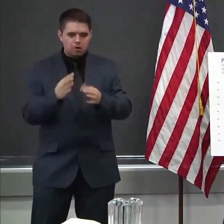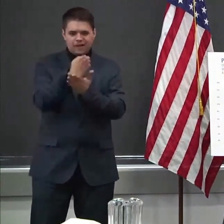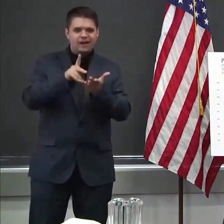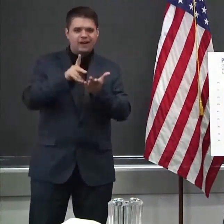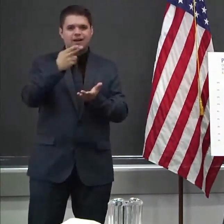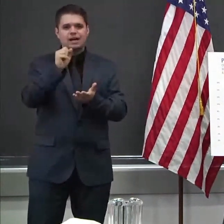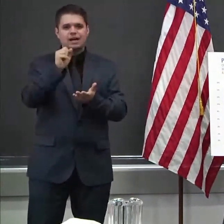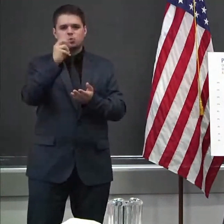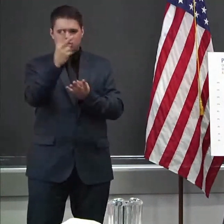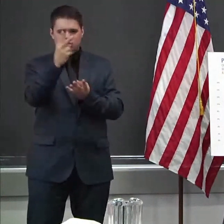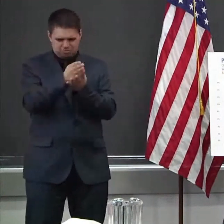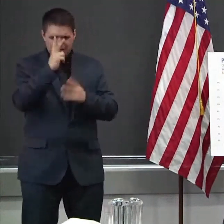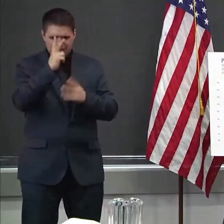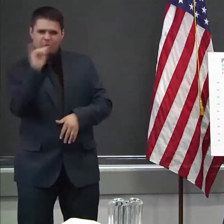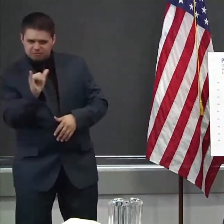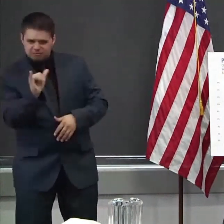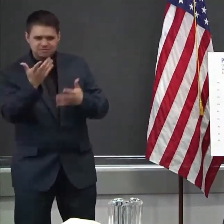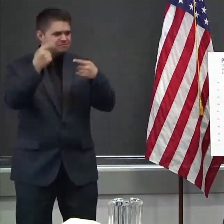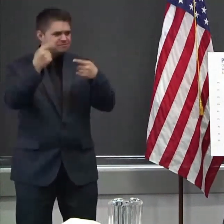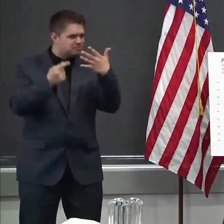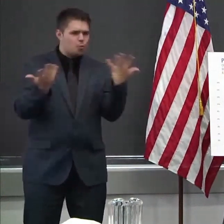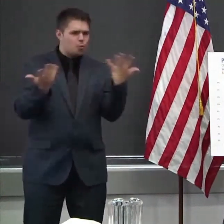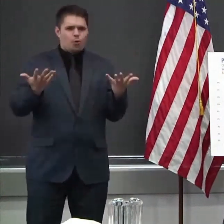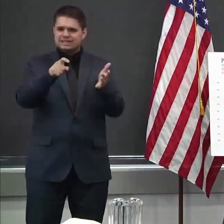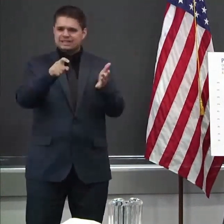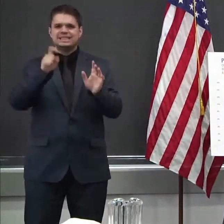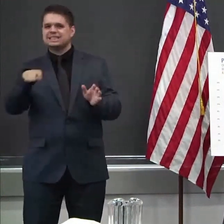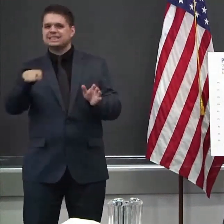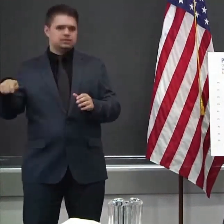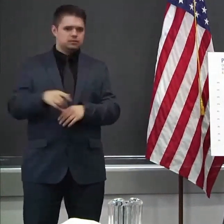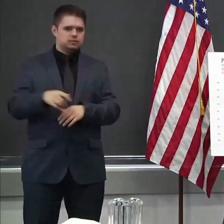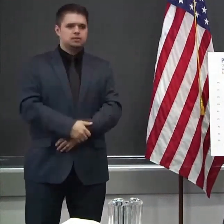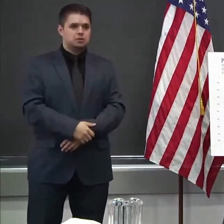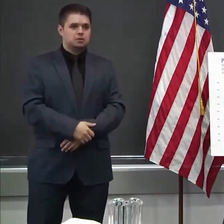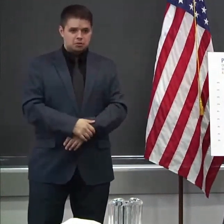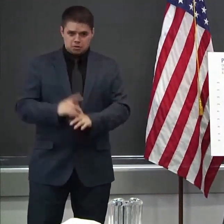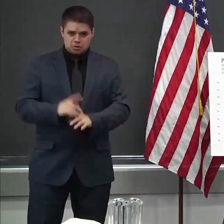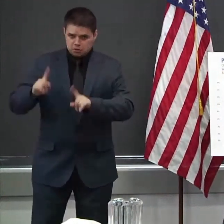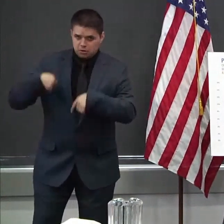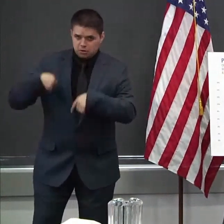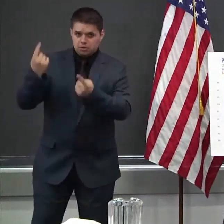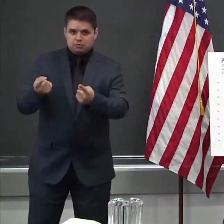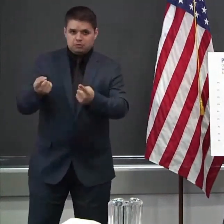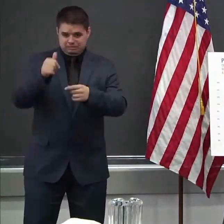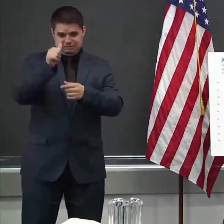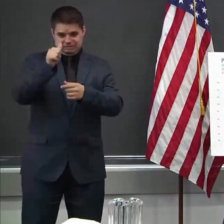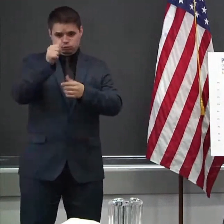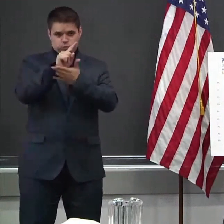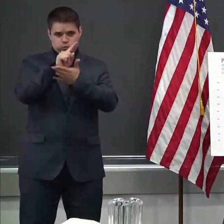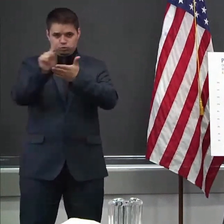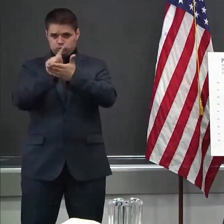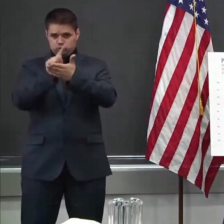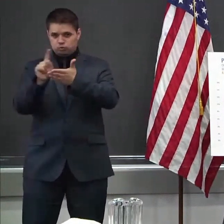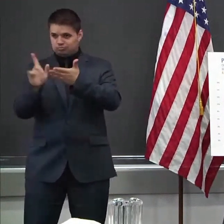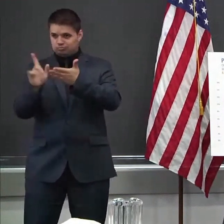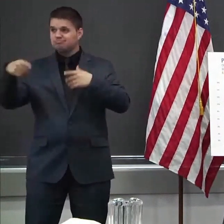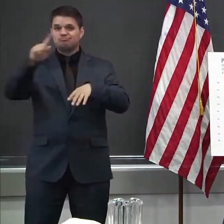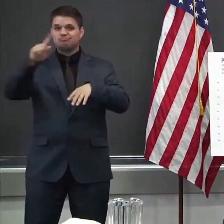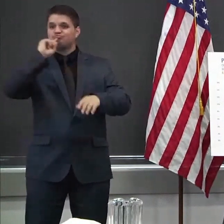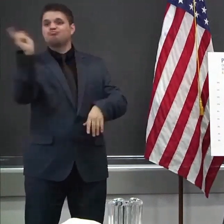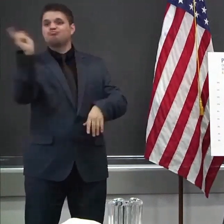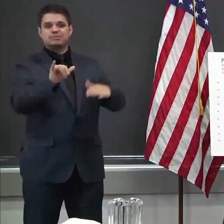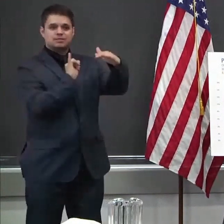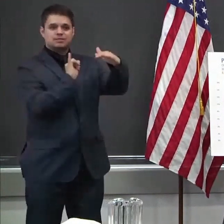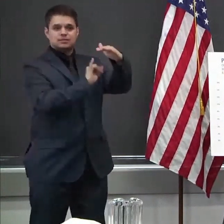It's been 10 weeks since I announced Oregon's Stay Home, Save Lives order. Many of us expected